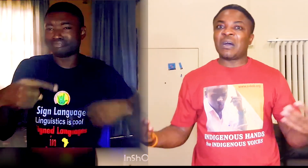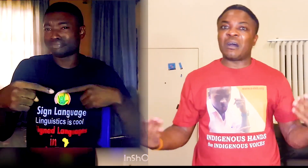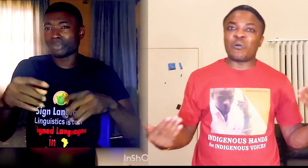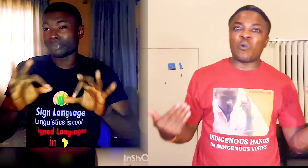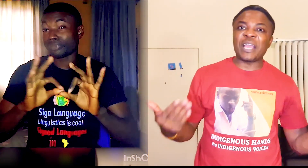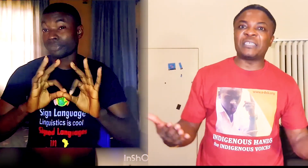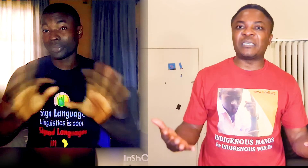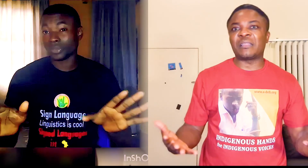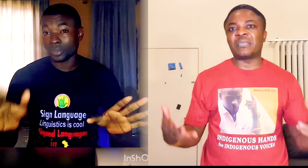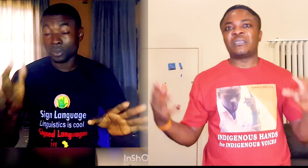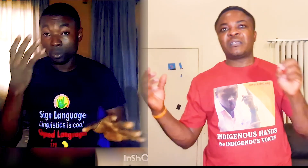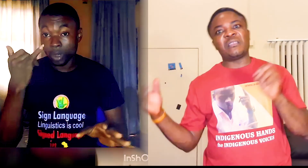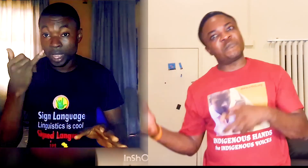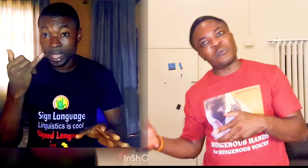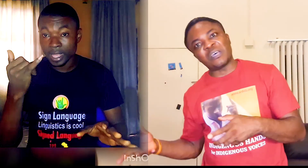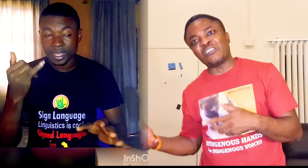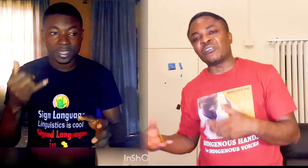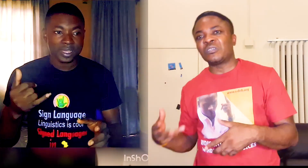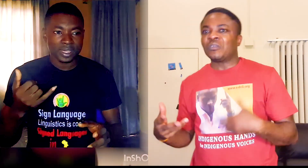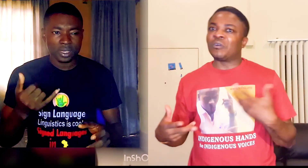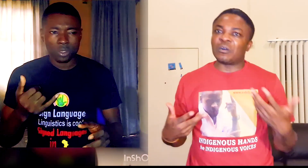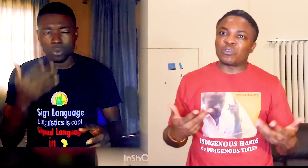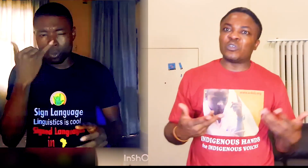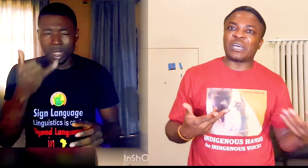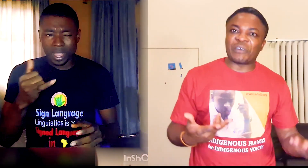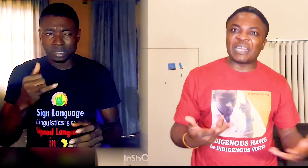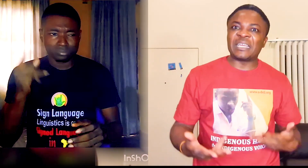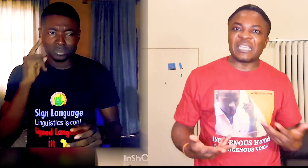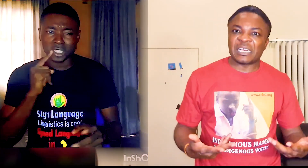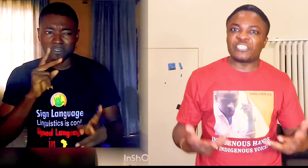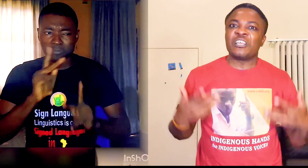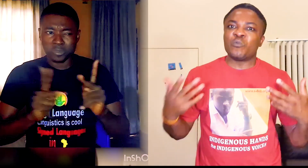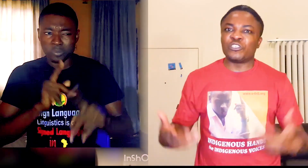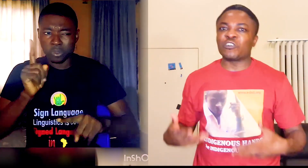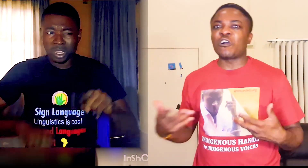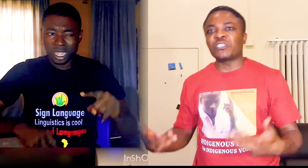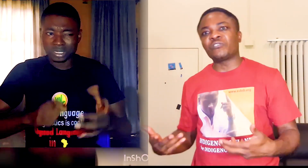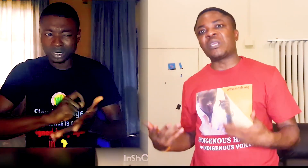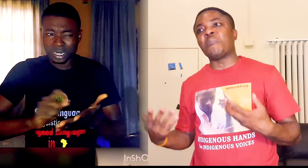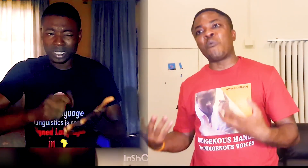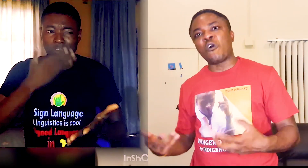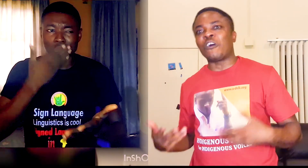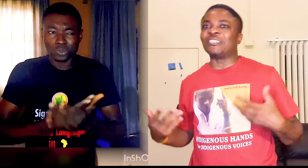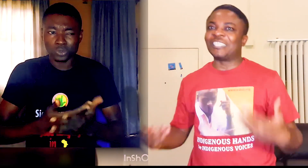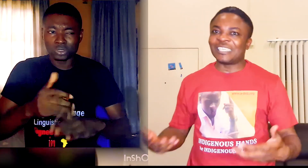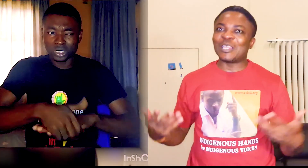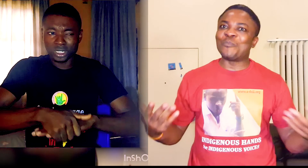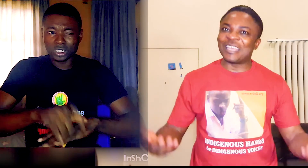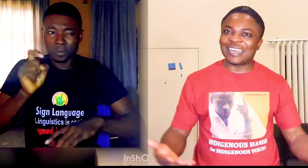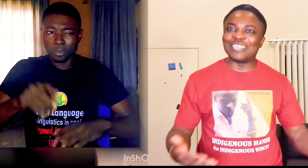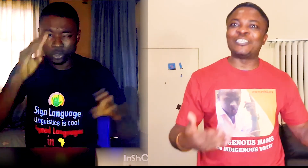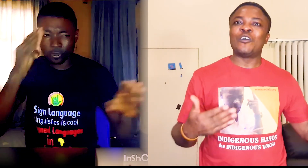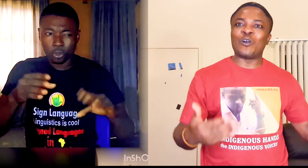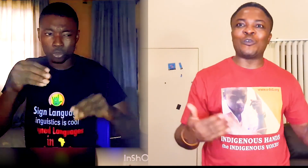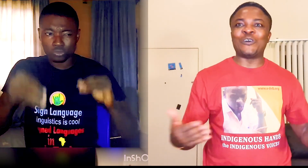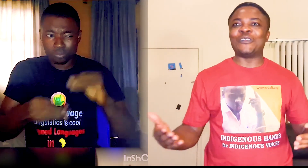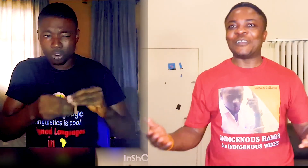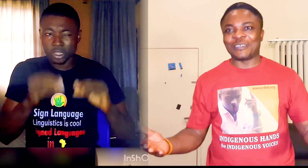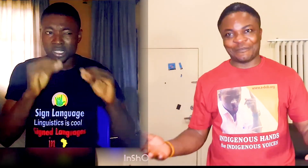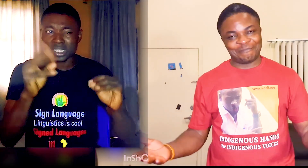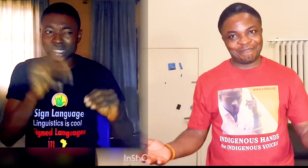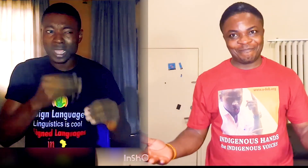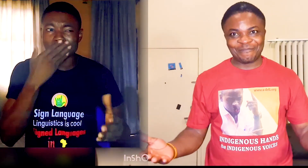about why is it that deaf people are not good at writing English. We should concentrate more on teaching them English. Oh,